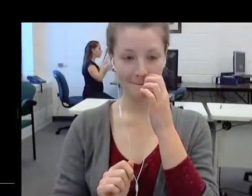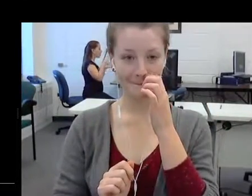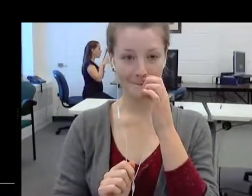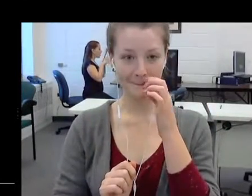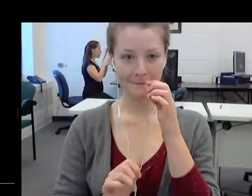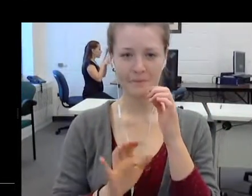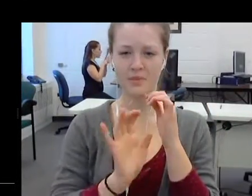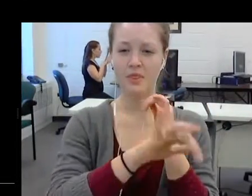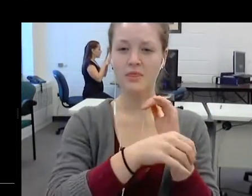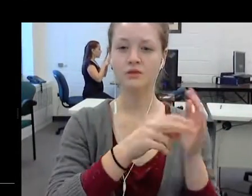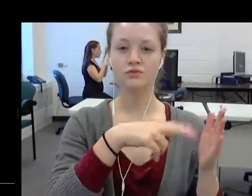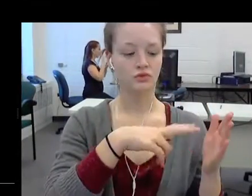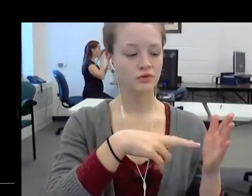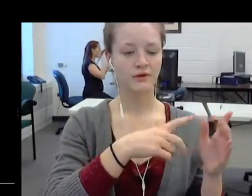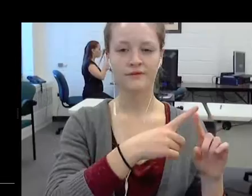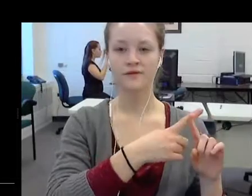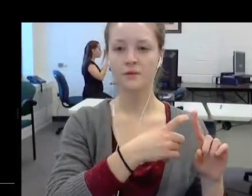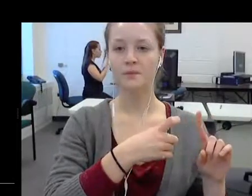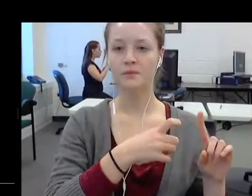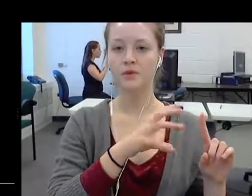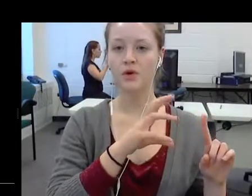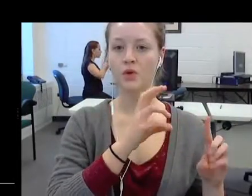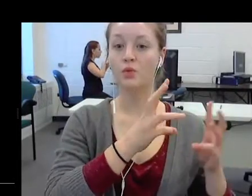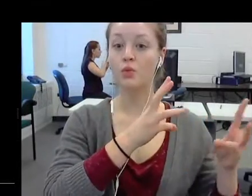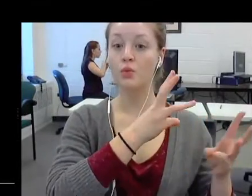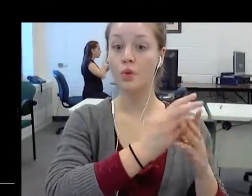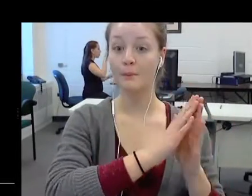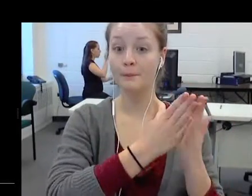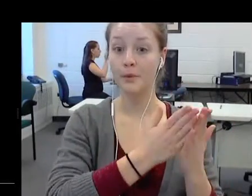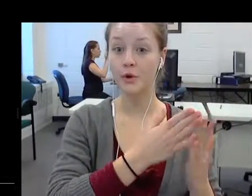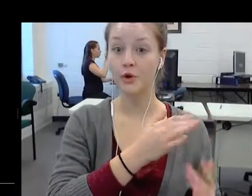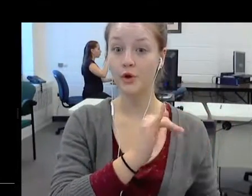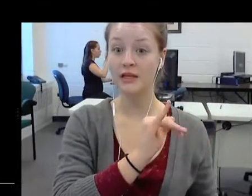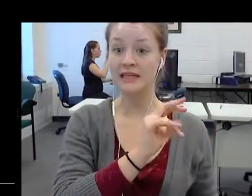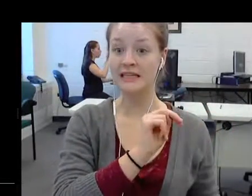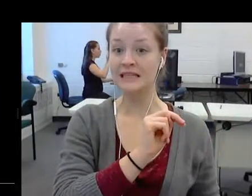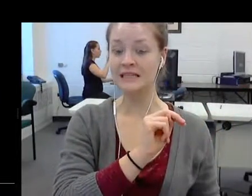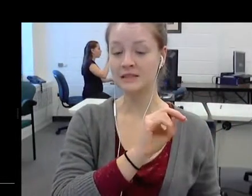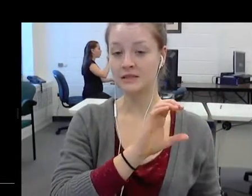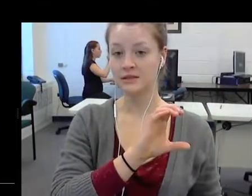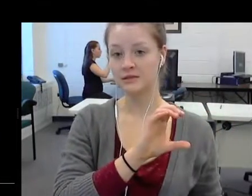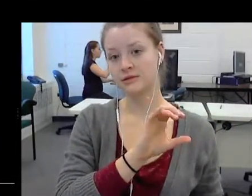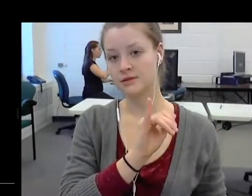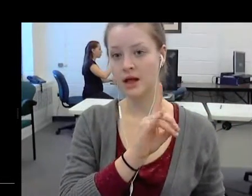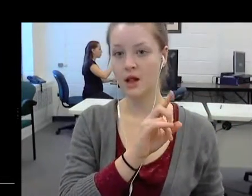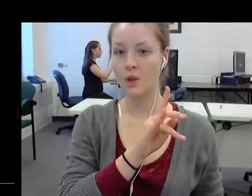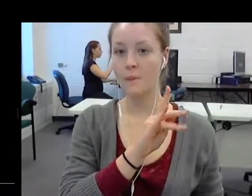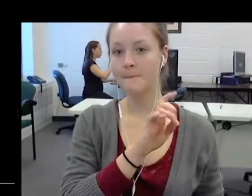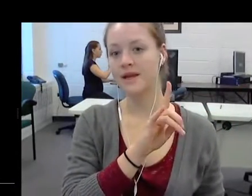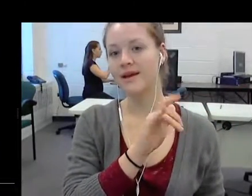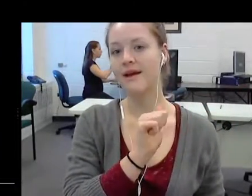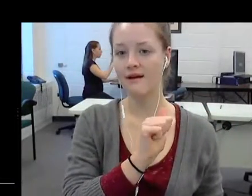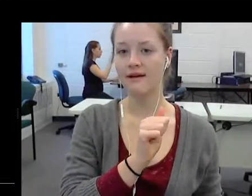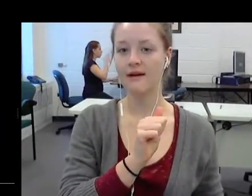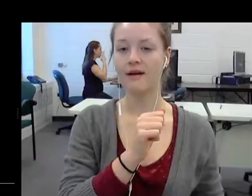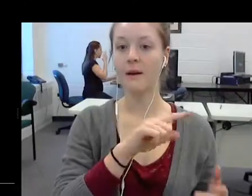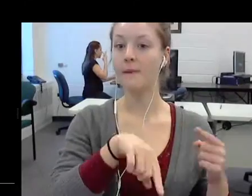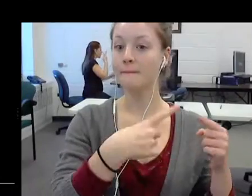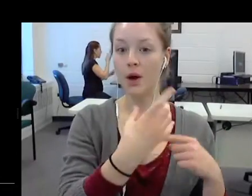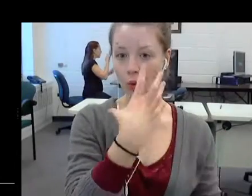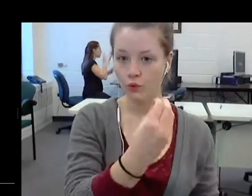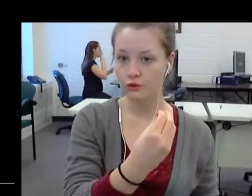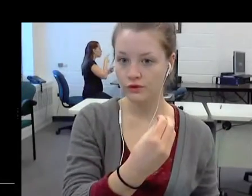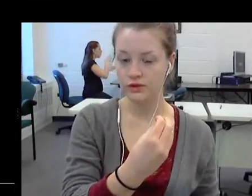is a reading from the World Book Encyclopedia about wolves. And there's the whole article is